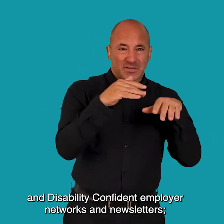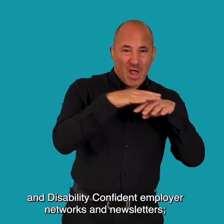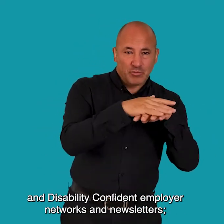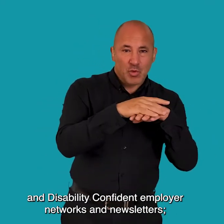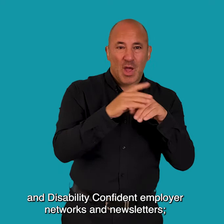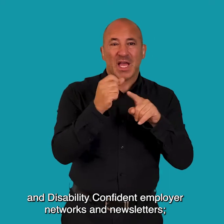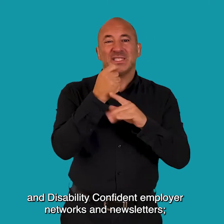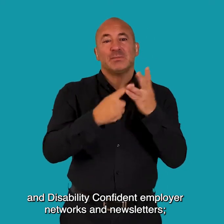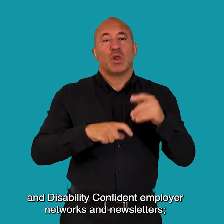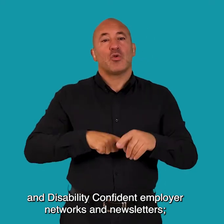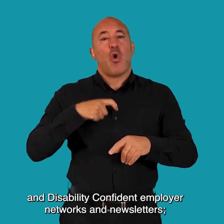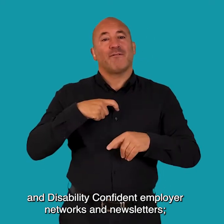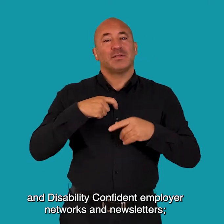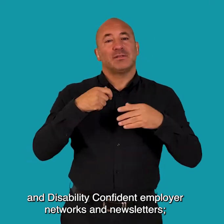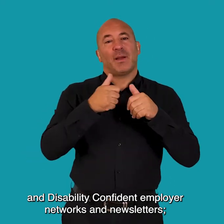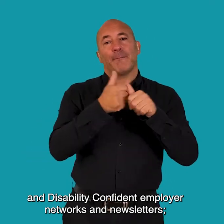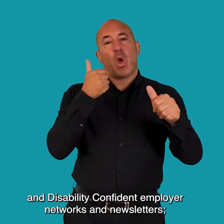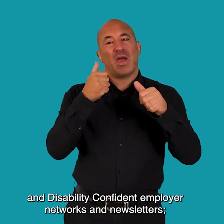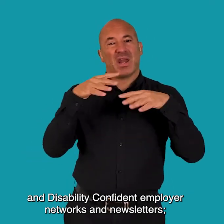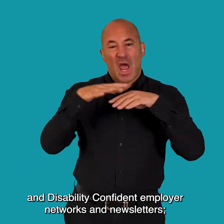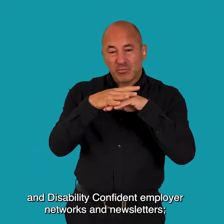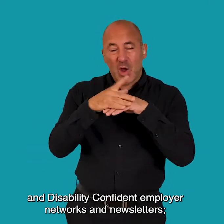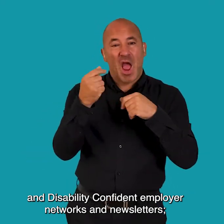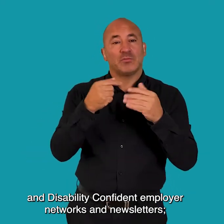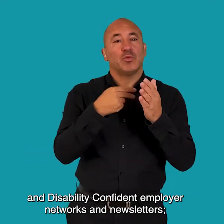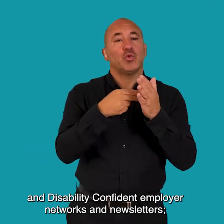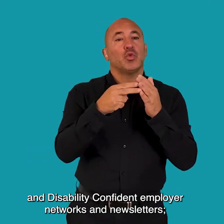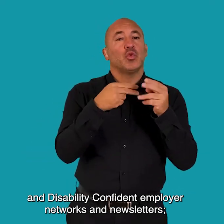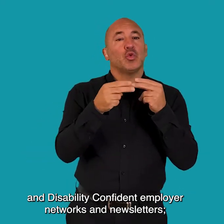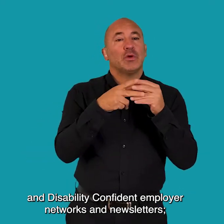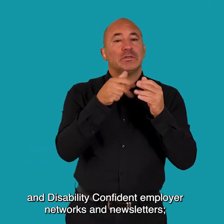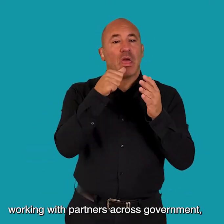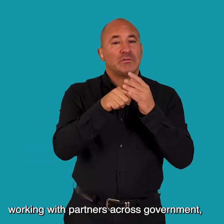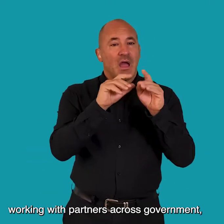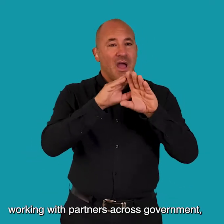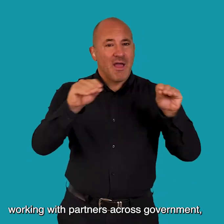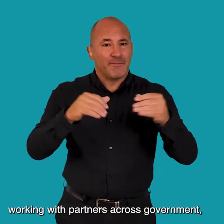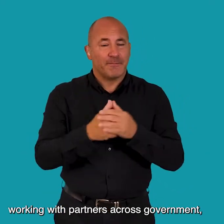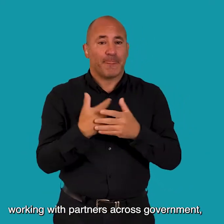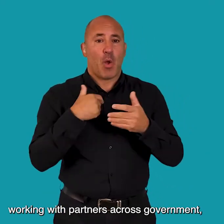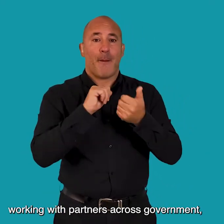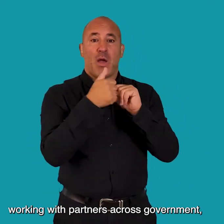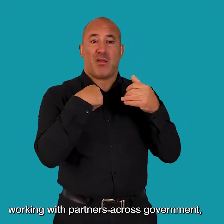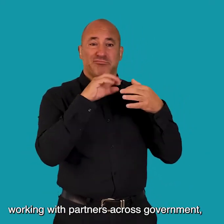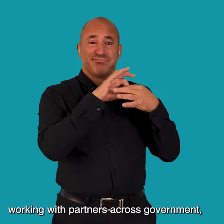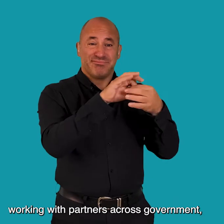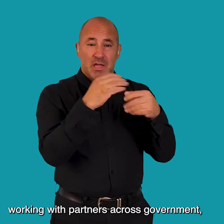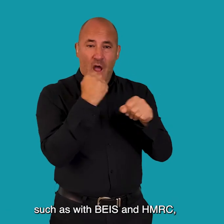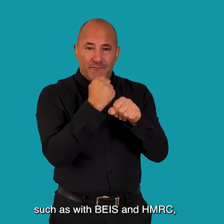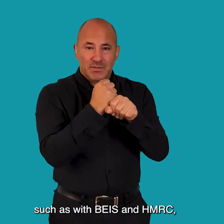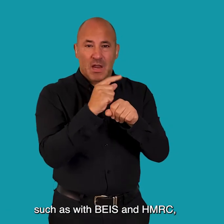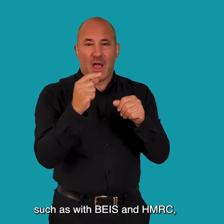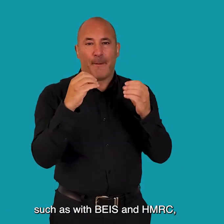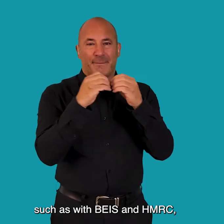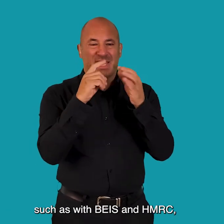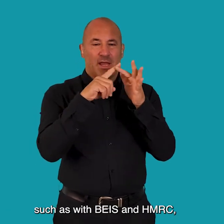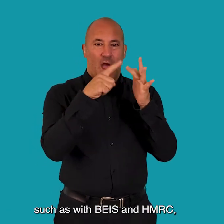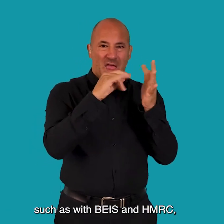Disability Confident employer networks and newsletters. Working with partners across government, such as with BEIS